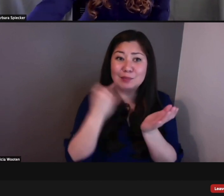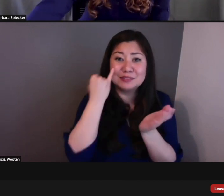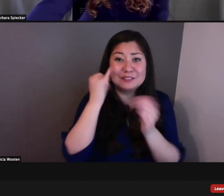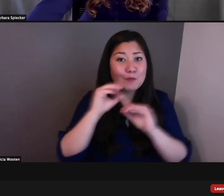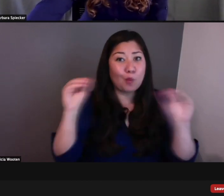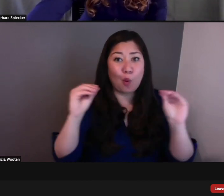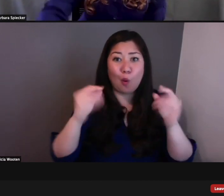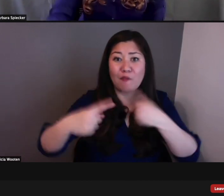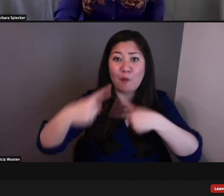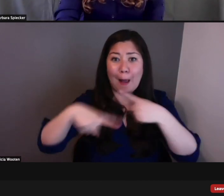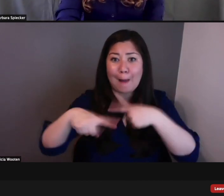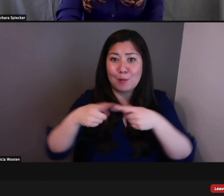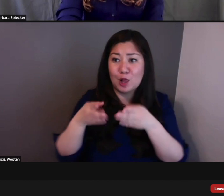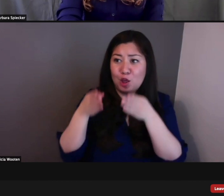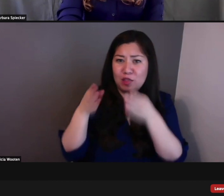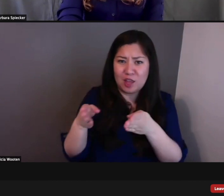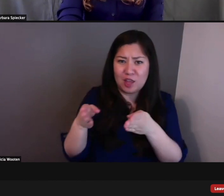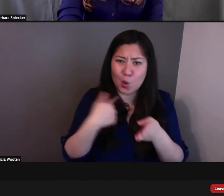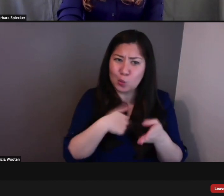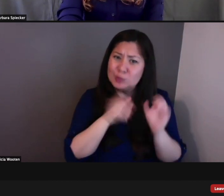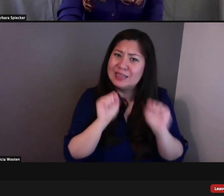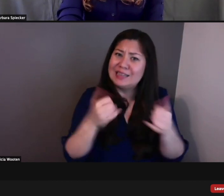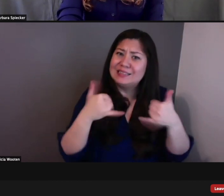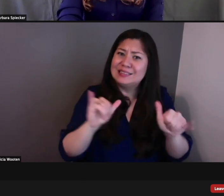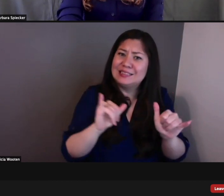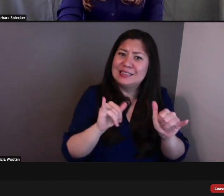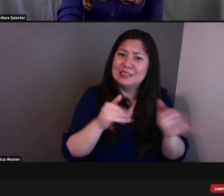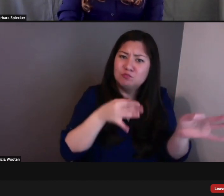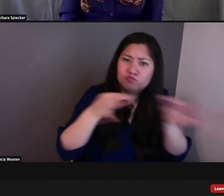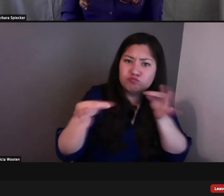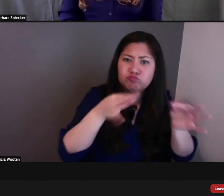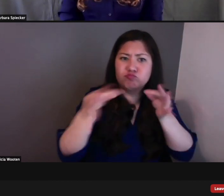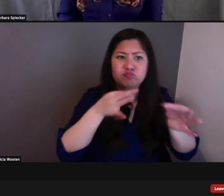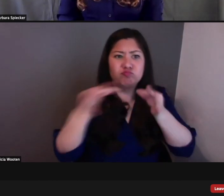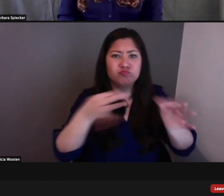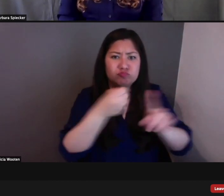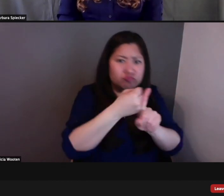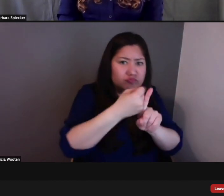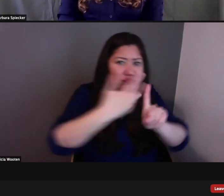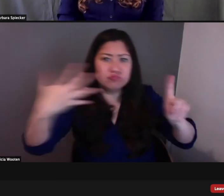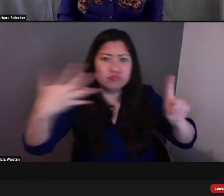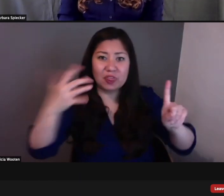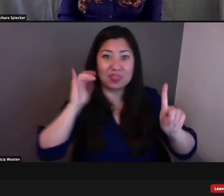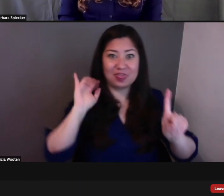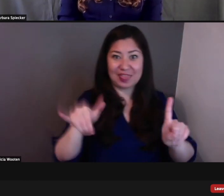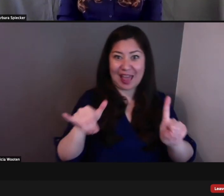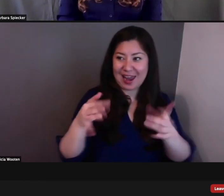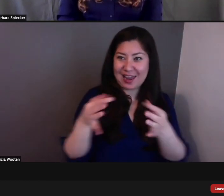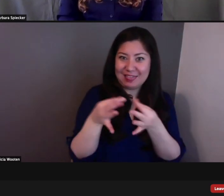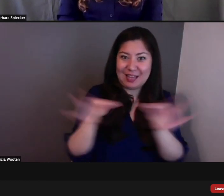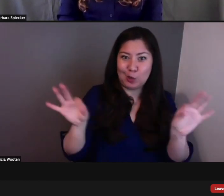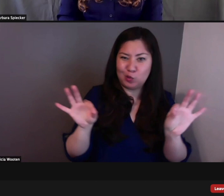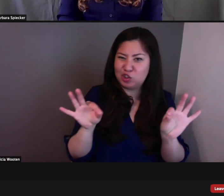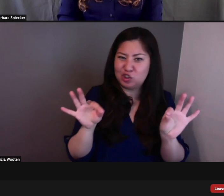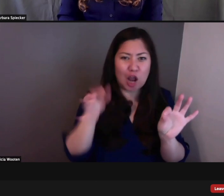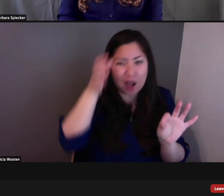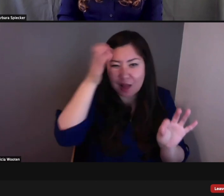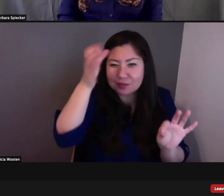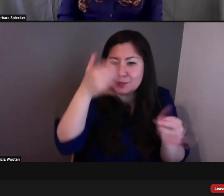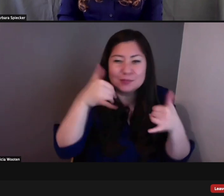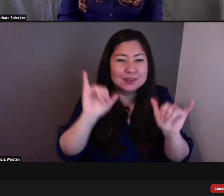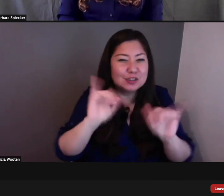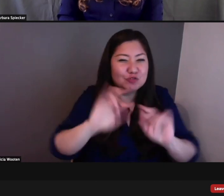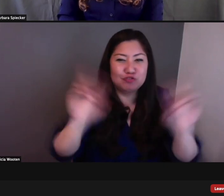are careful with their word choice. That's the same thing in ASL. Also, we believe that scientists communicate our work through